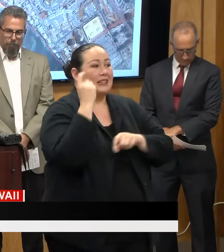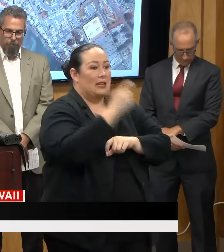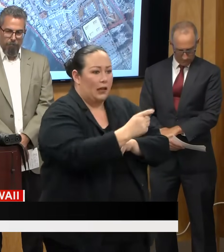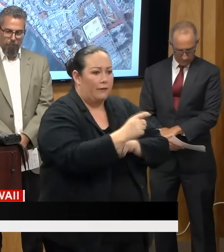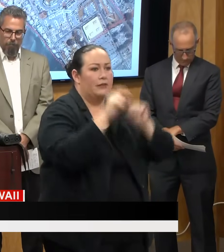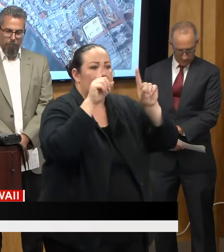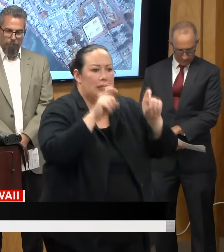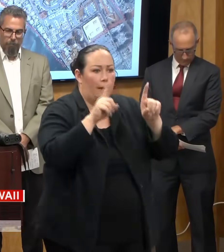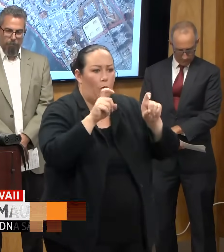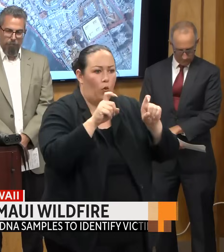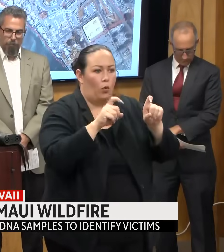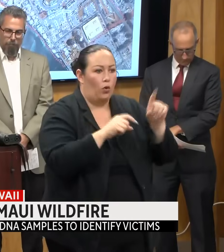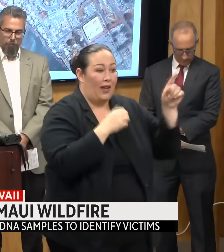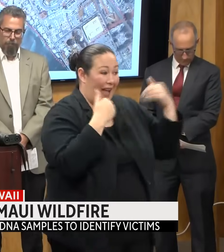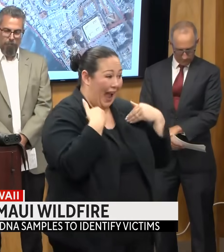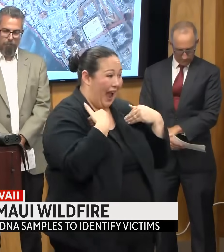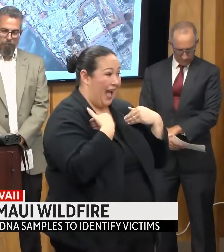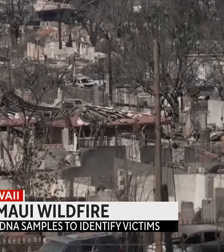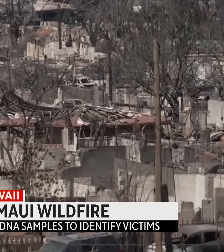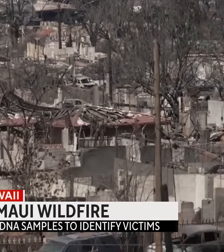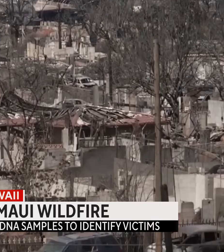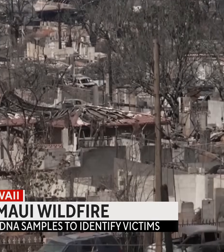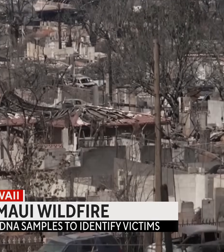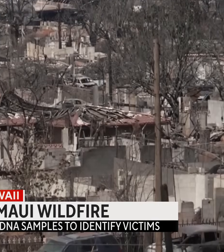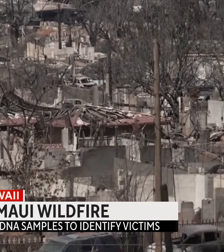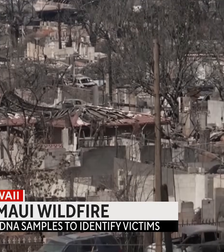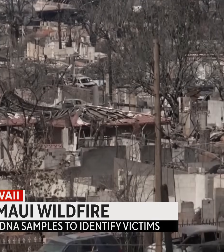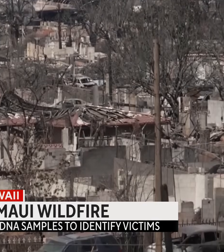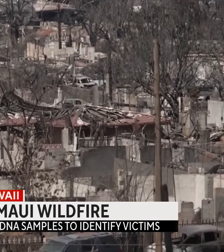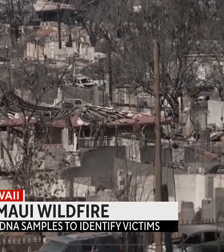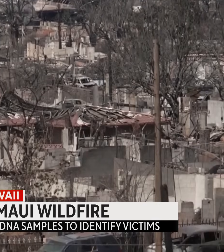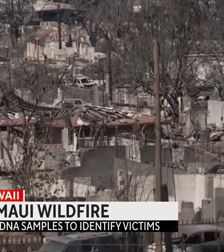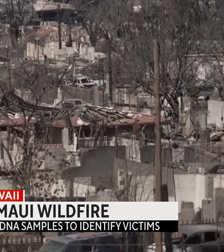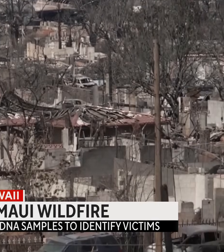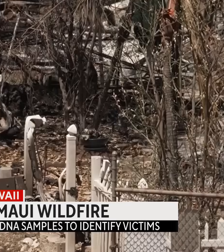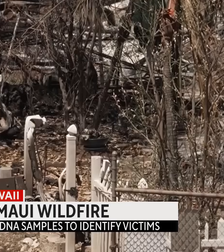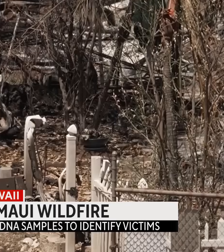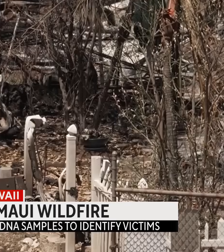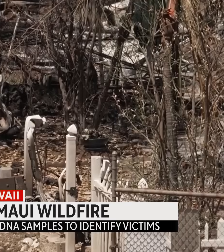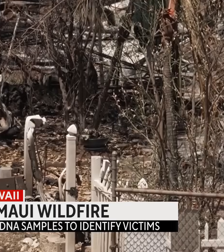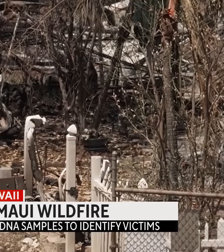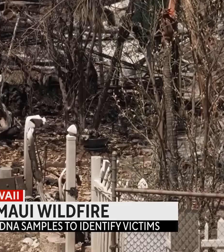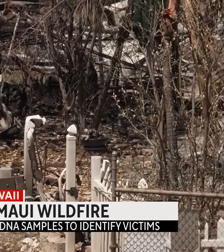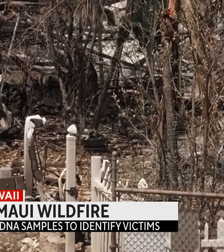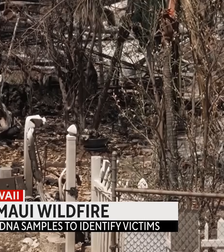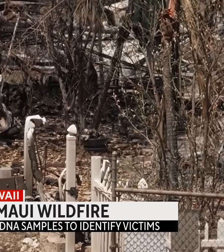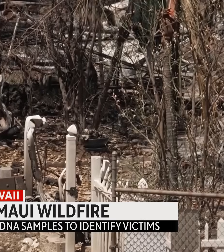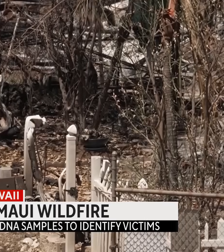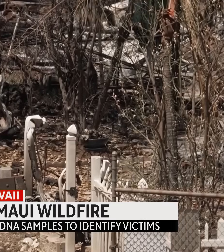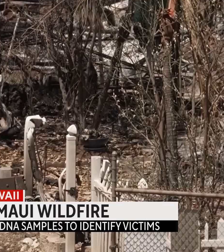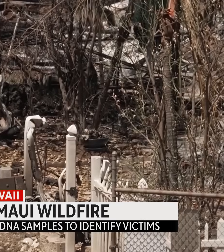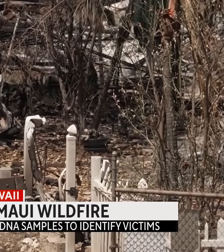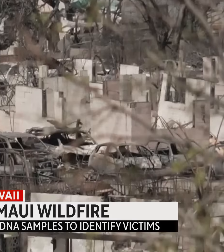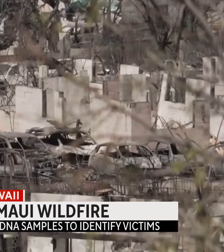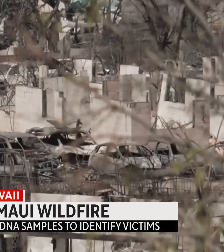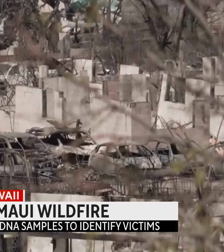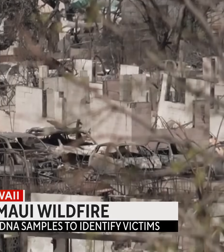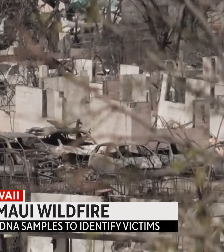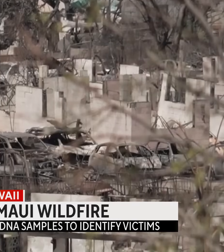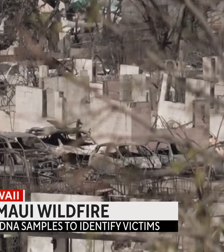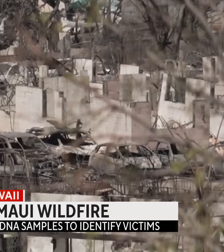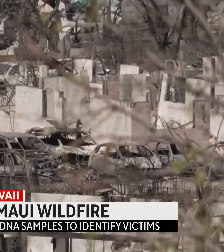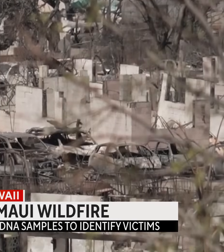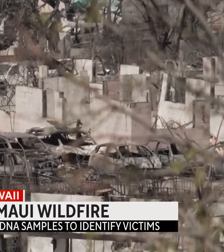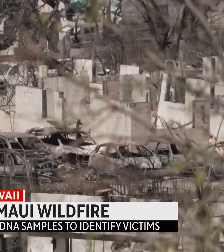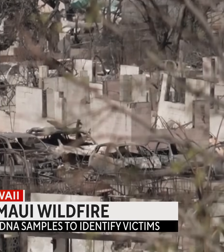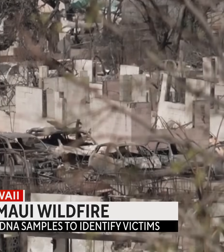Emergency leaders are pleading for more DNA samples from the relatives of people still unaccounted for to identify remains they found in the